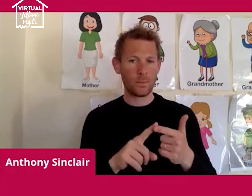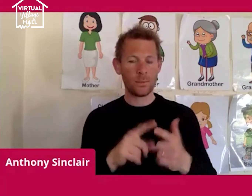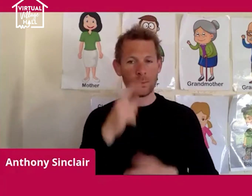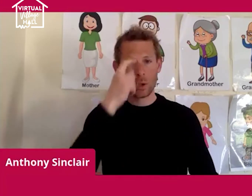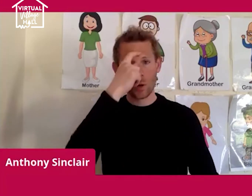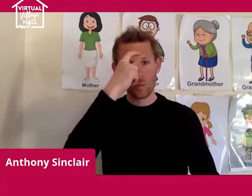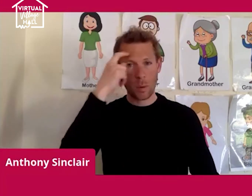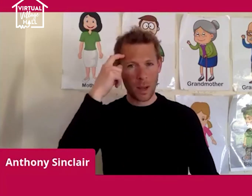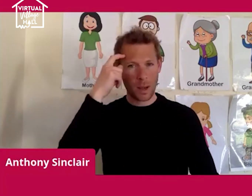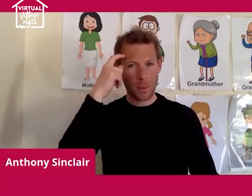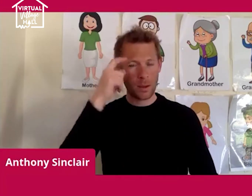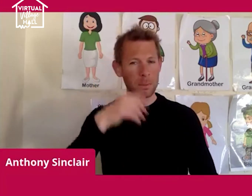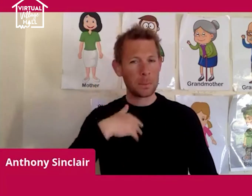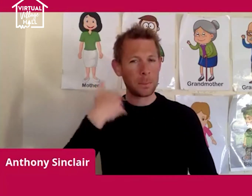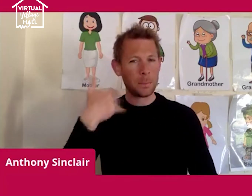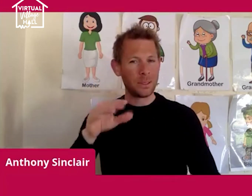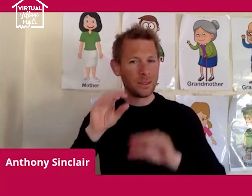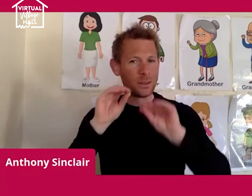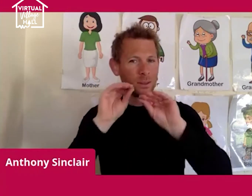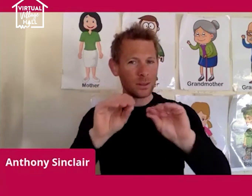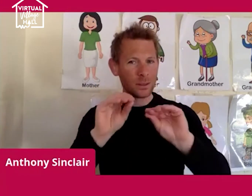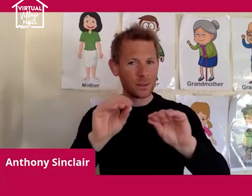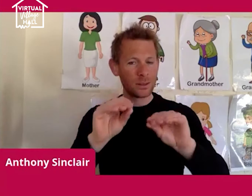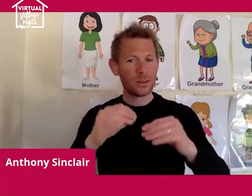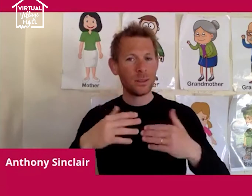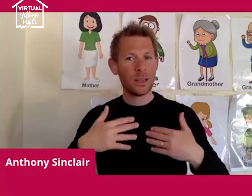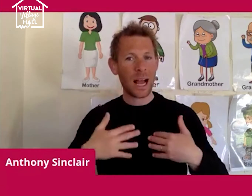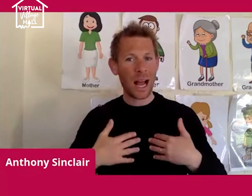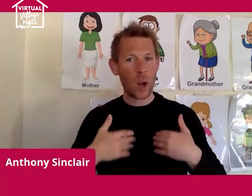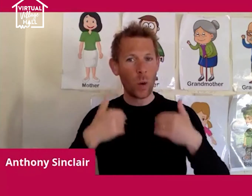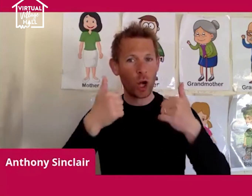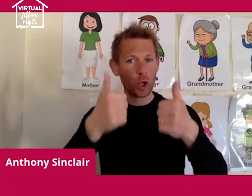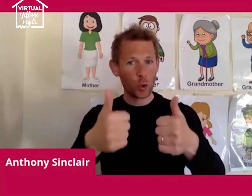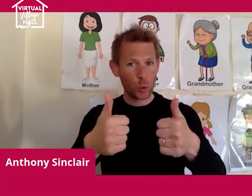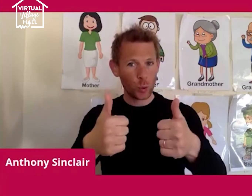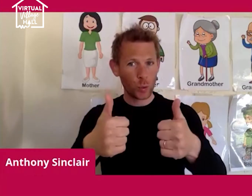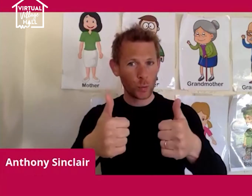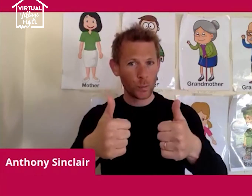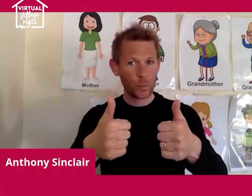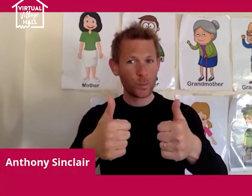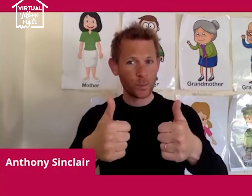Okay, I have one more. Do you remember that I taught you, how are you?